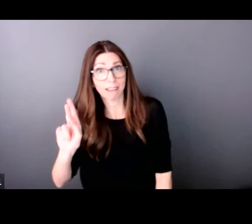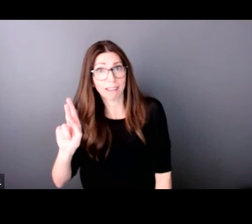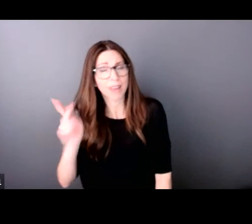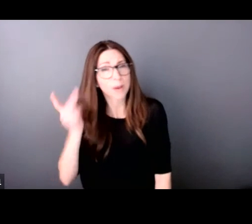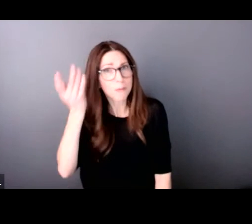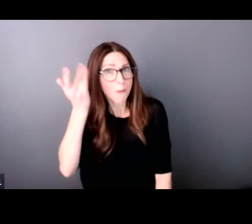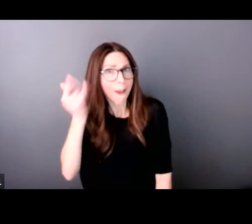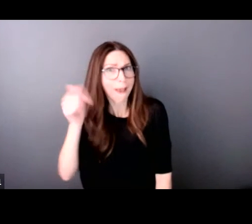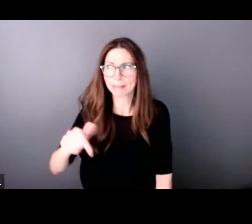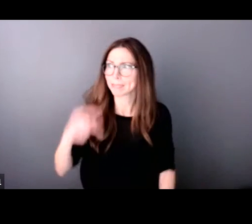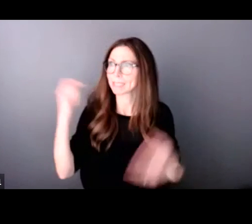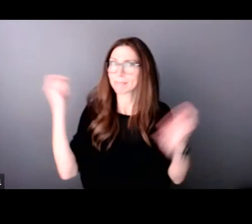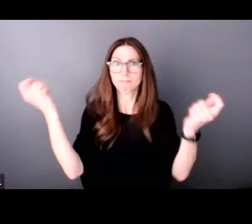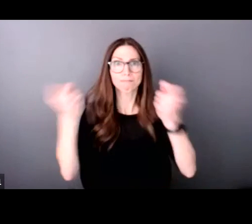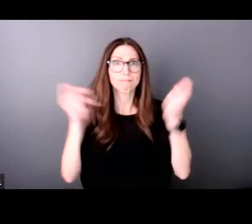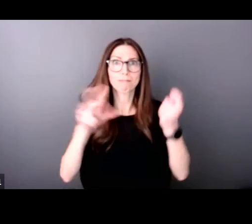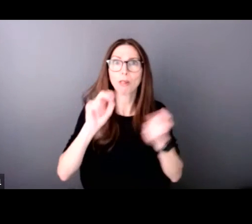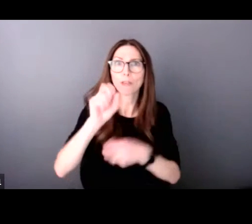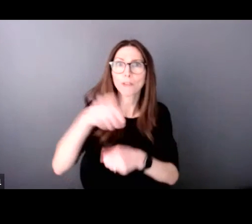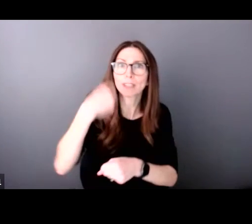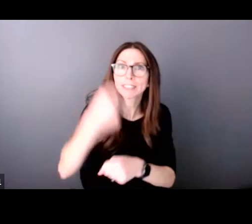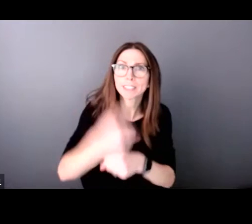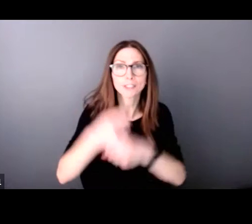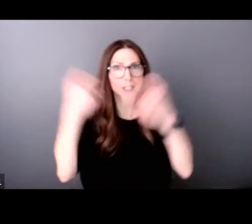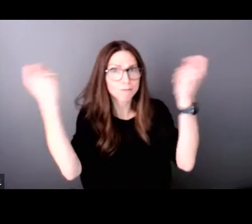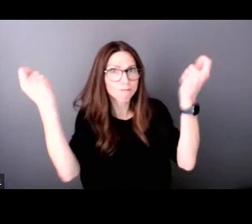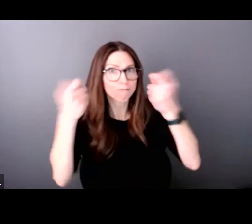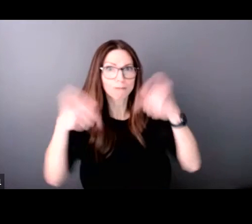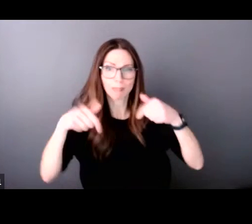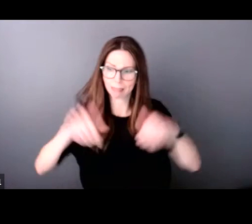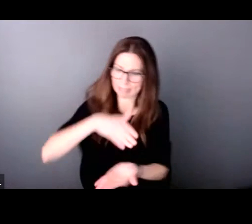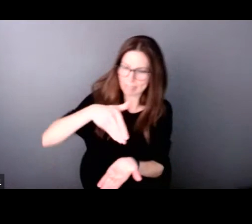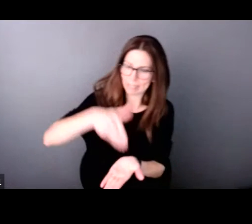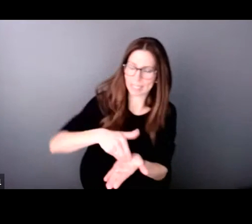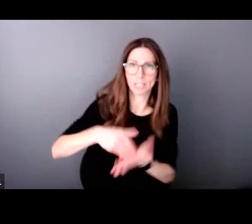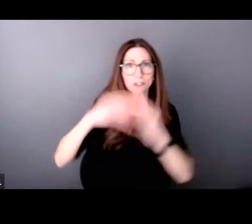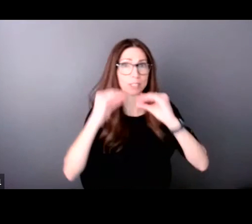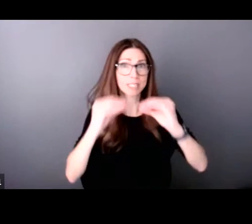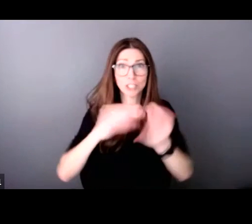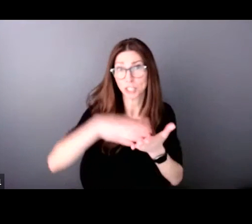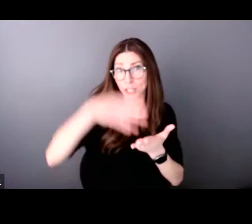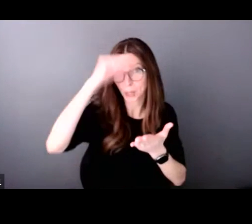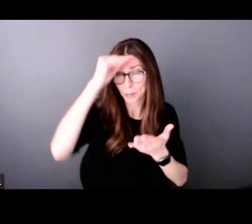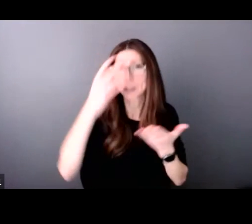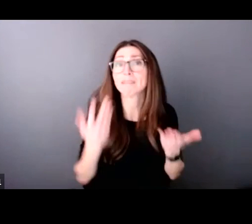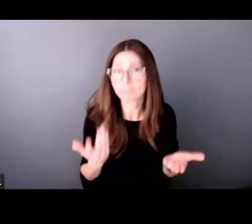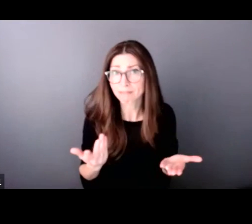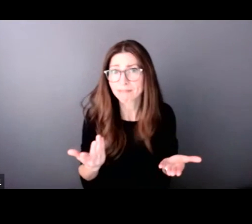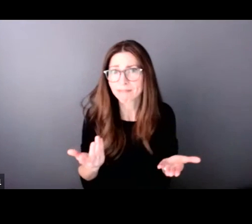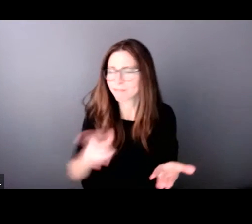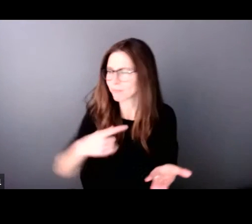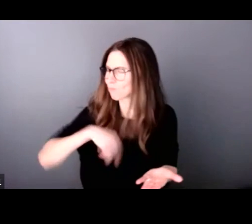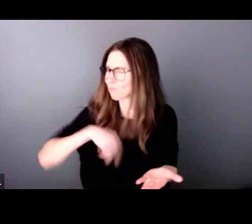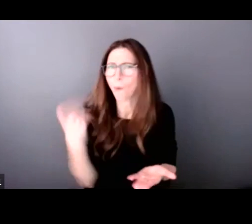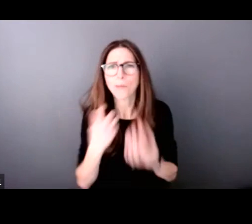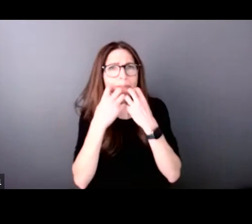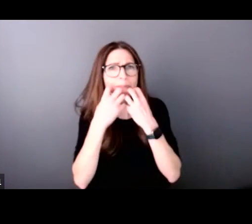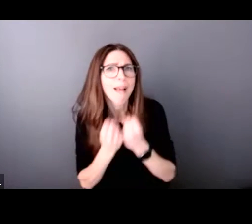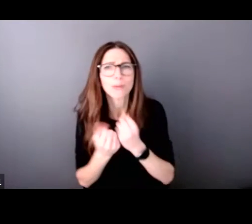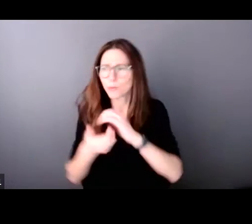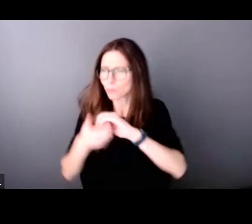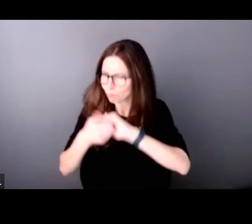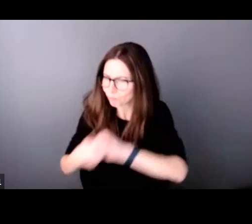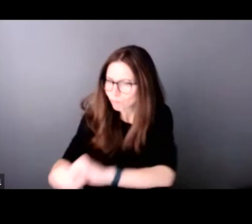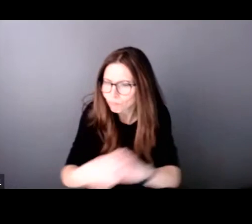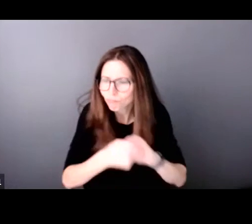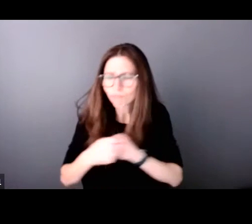Teaching and Learning. Core to our vision has always been a spirit of collaboration, where we have aimed to work